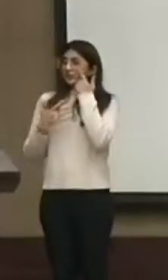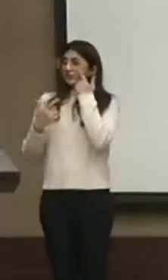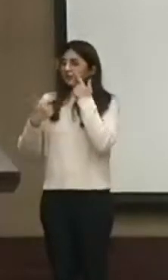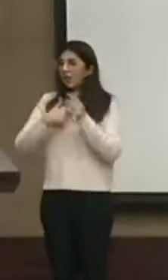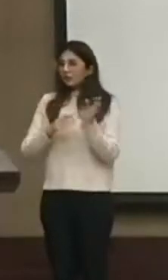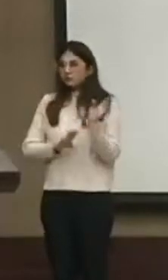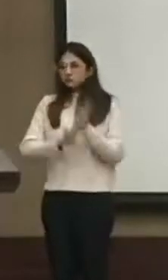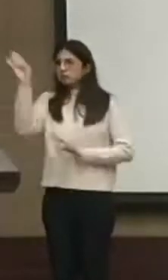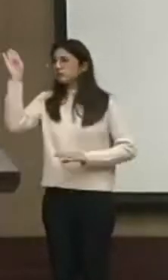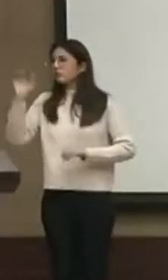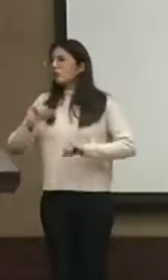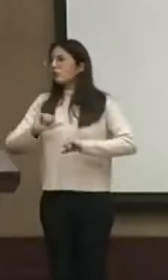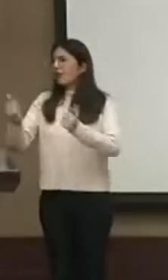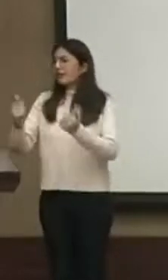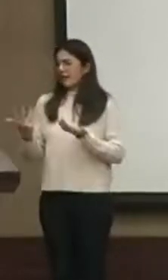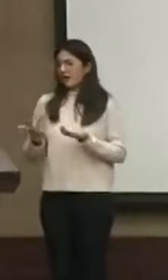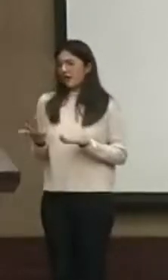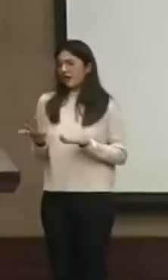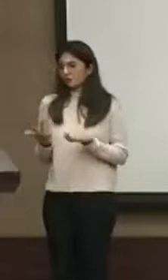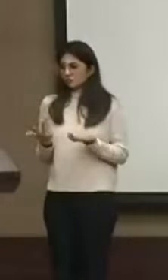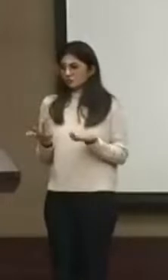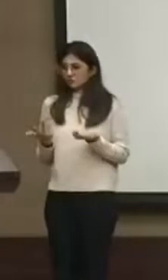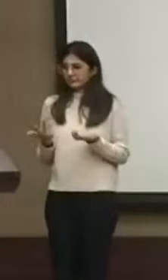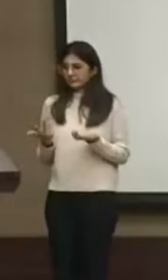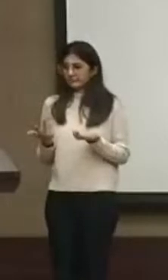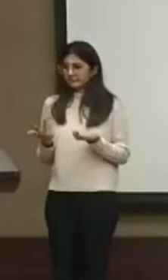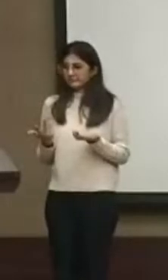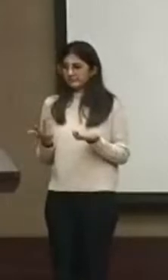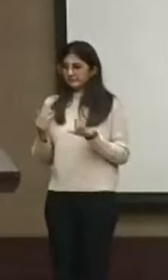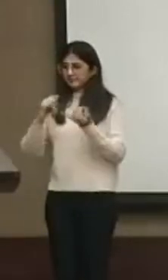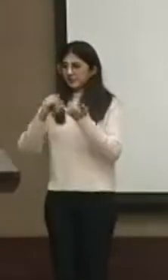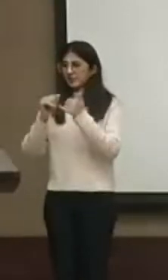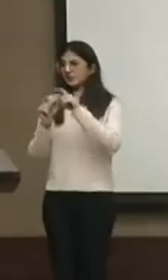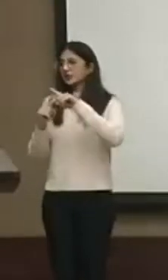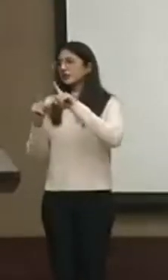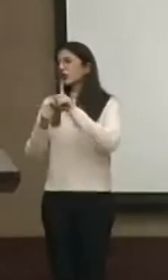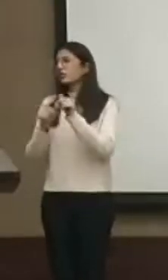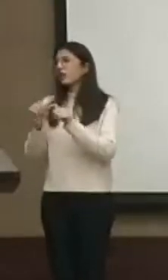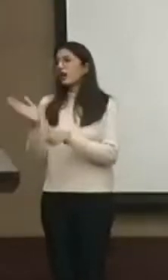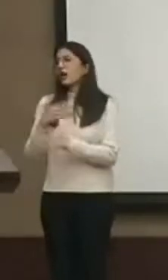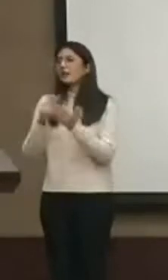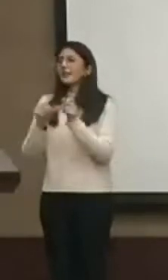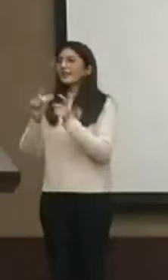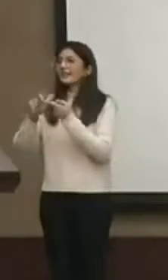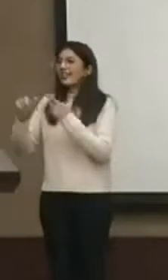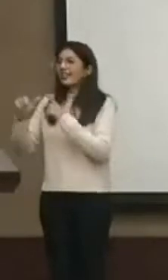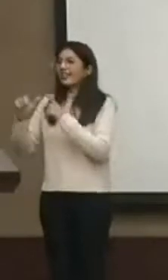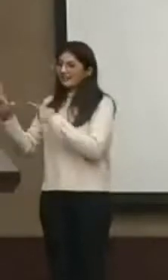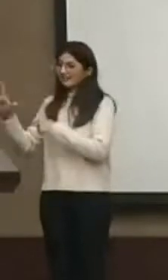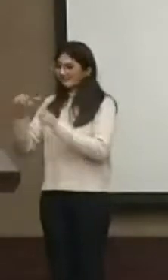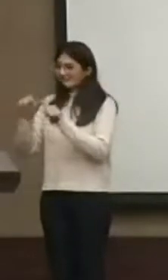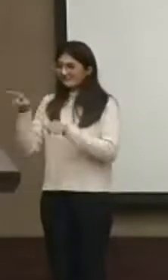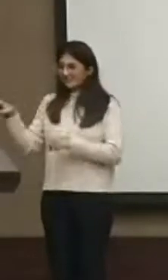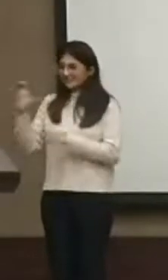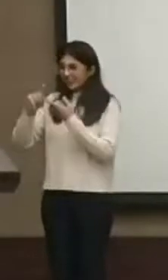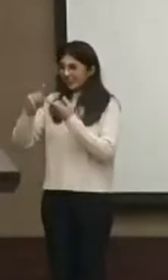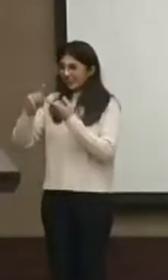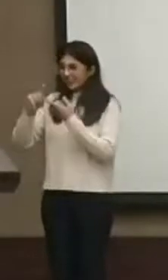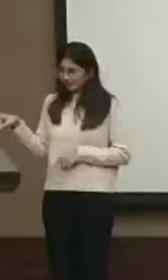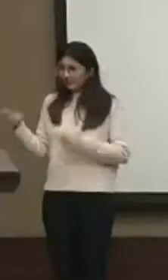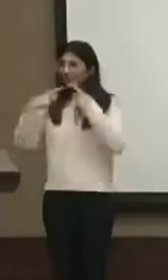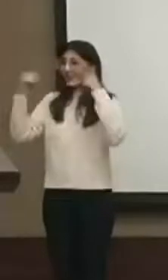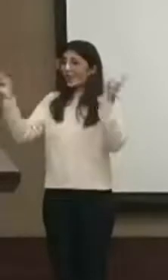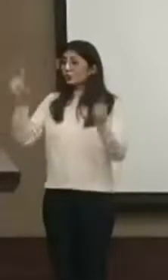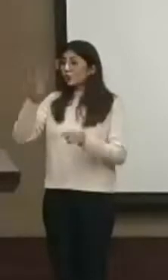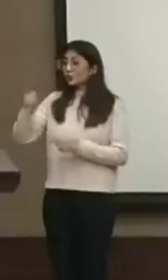accelerate this was our Satya Nadella, our CEO, when he announced in 2014, when